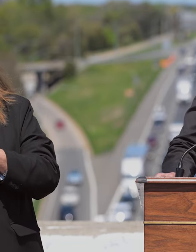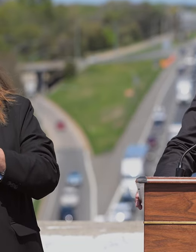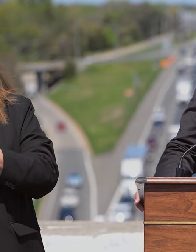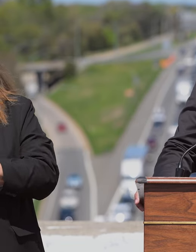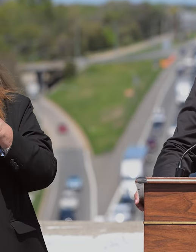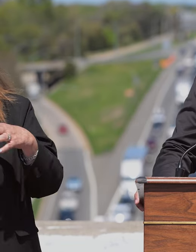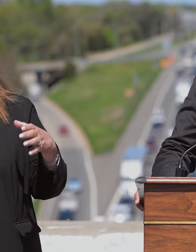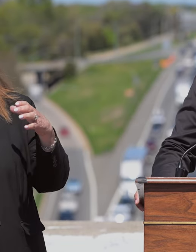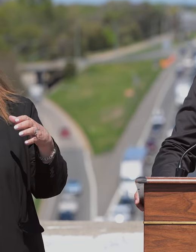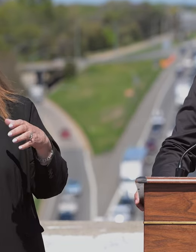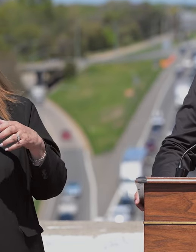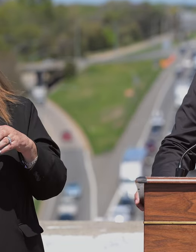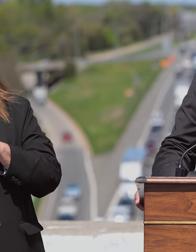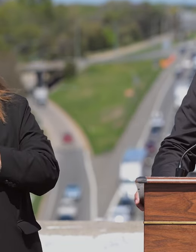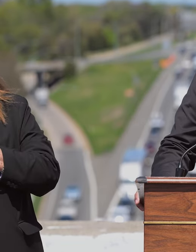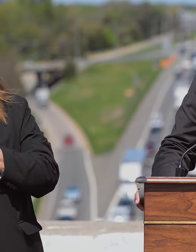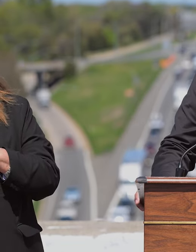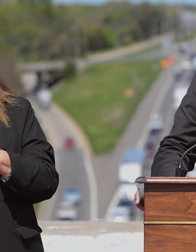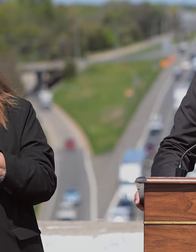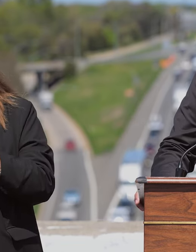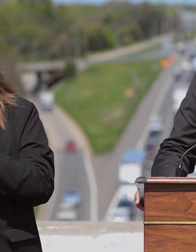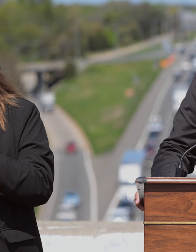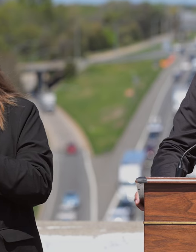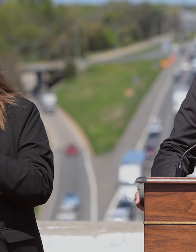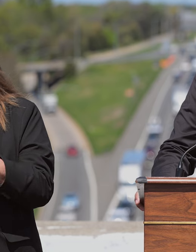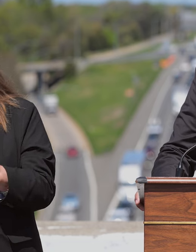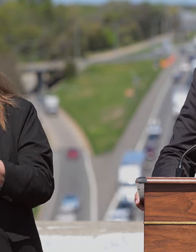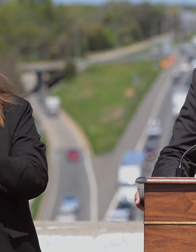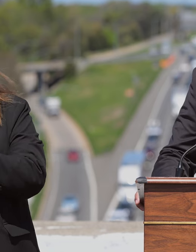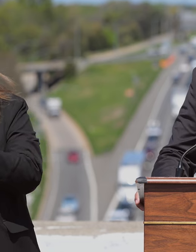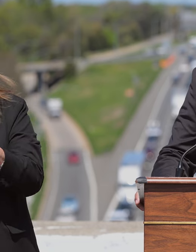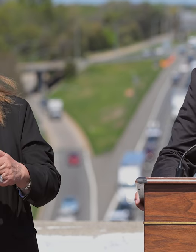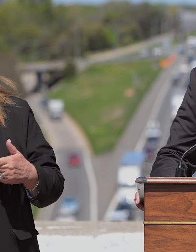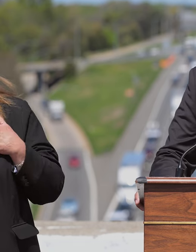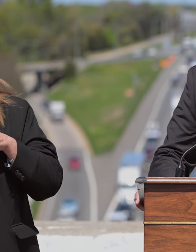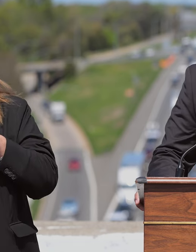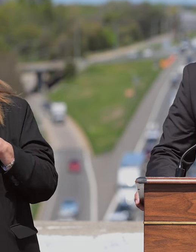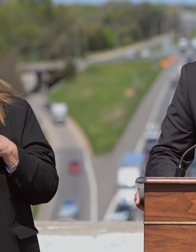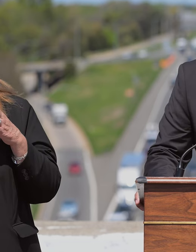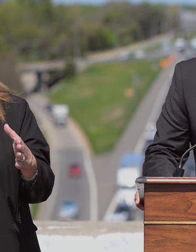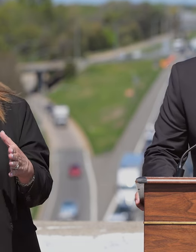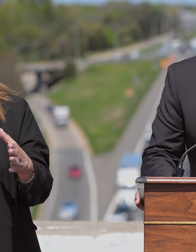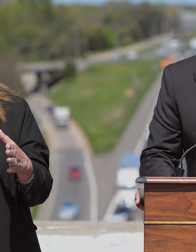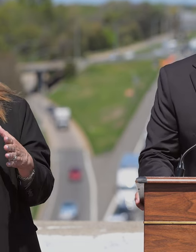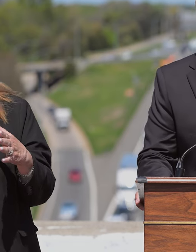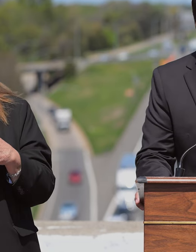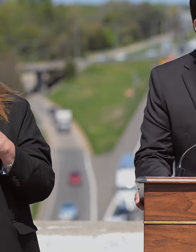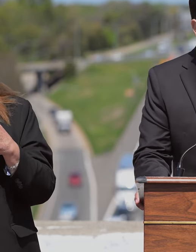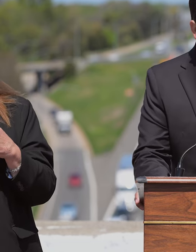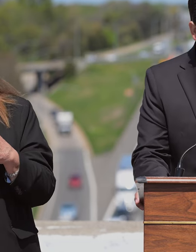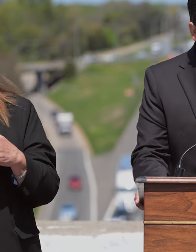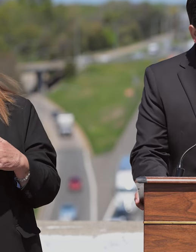thank you all of our speakers today who have committed to saving lives on our roadways. This concludes